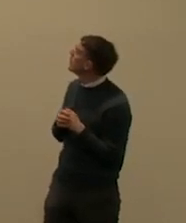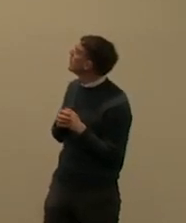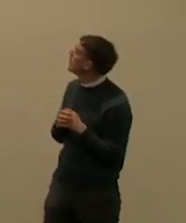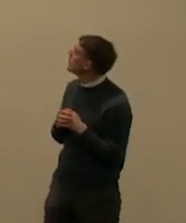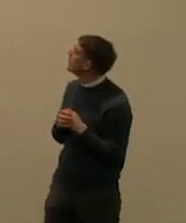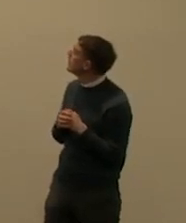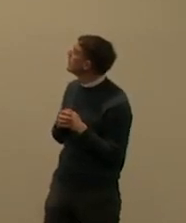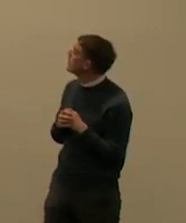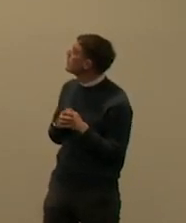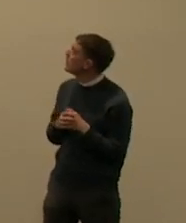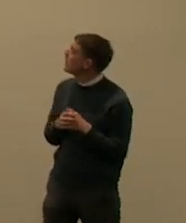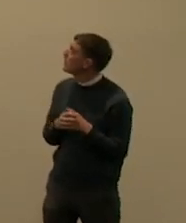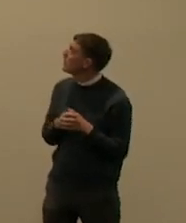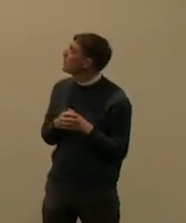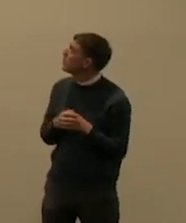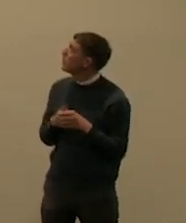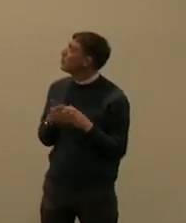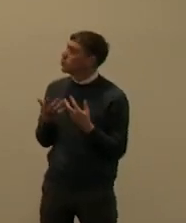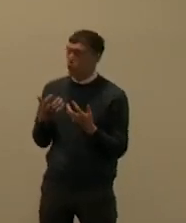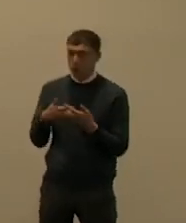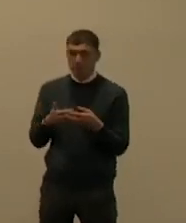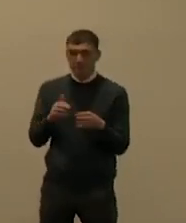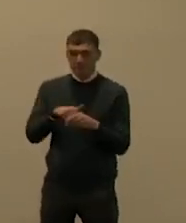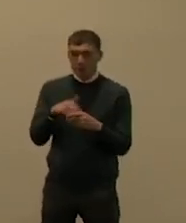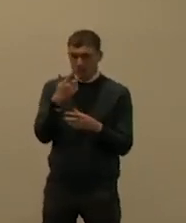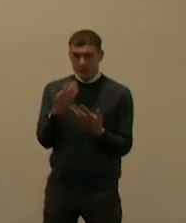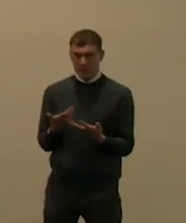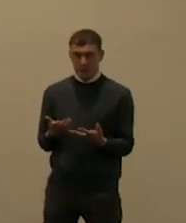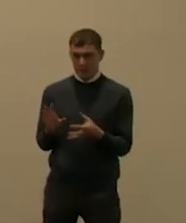find this configuration file. So we are now